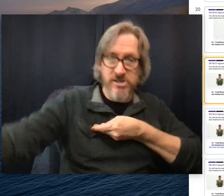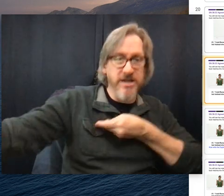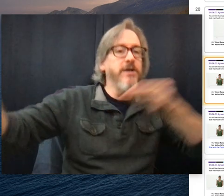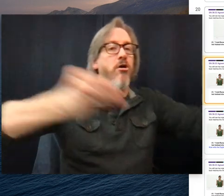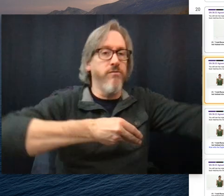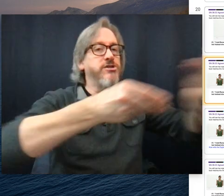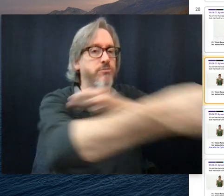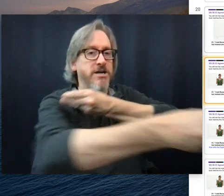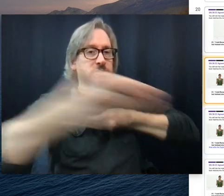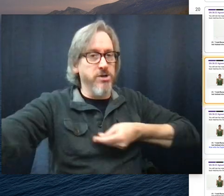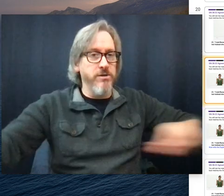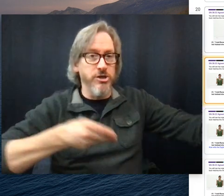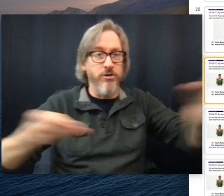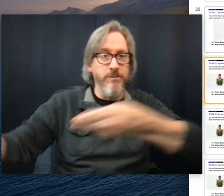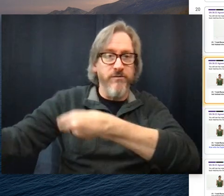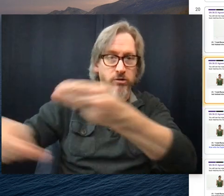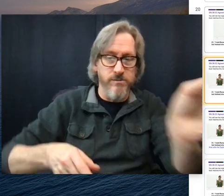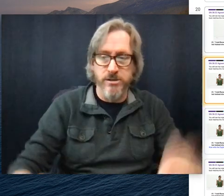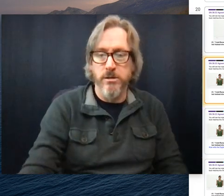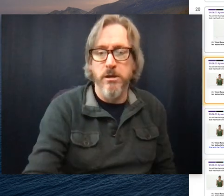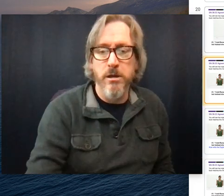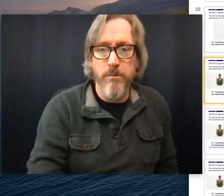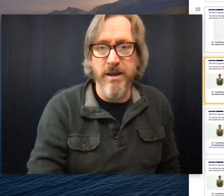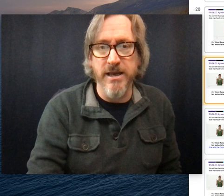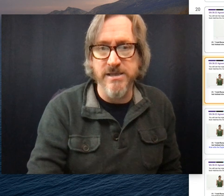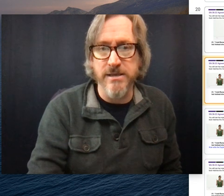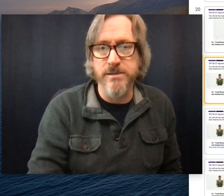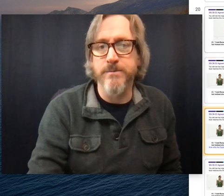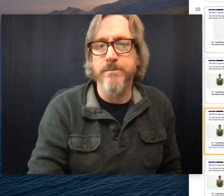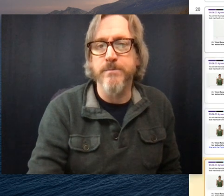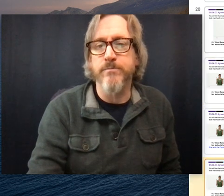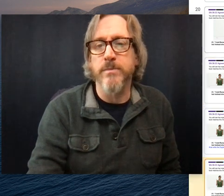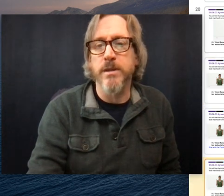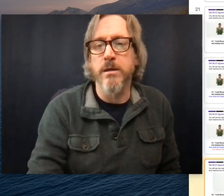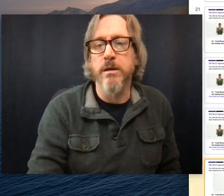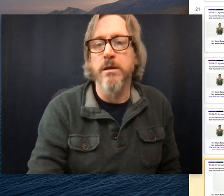And that's going to get all these directions, all these agreement verbs making sense.